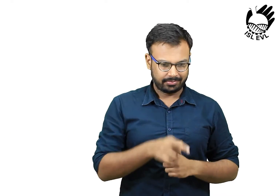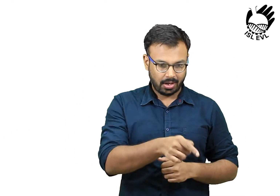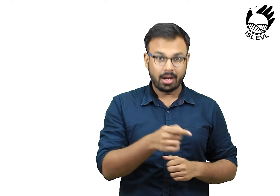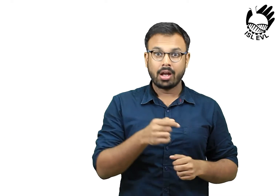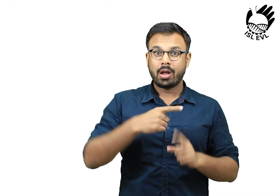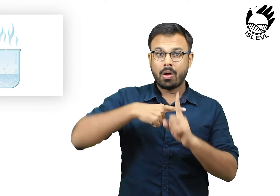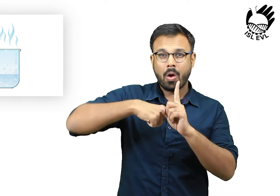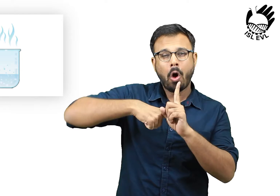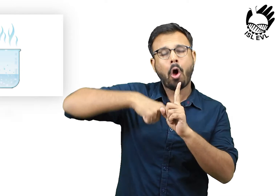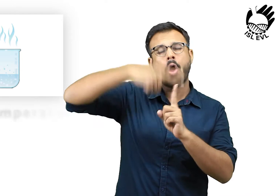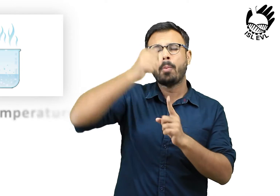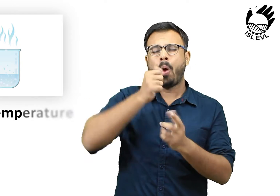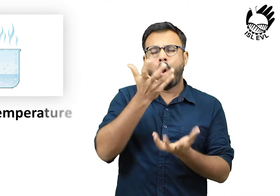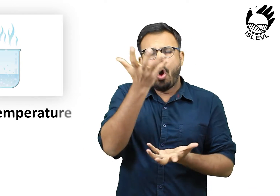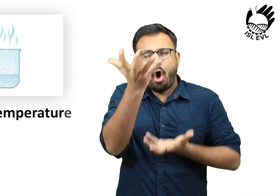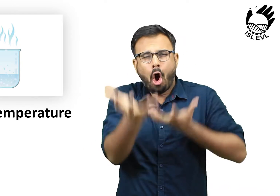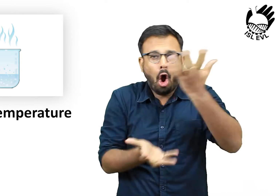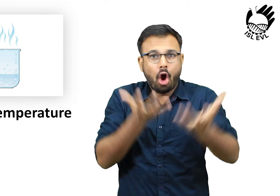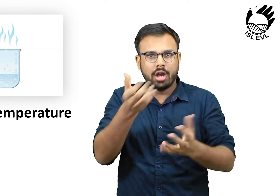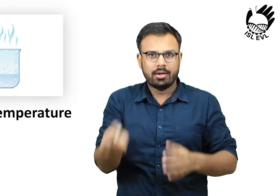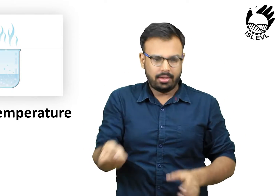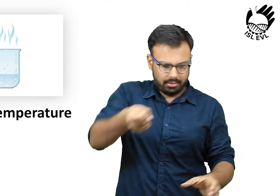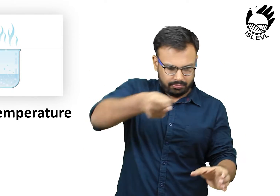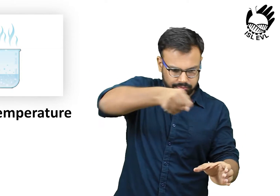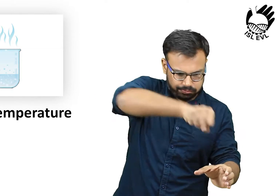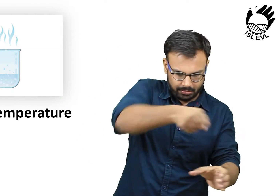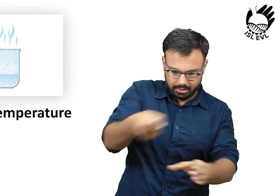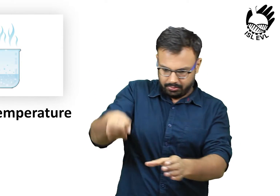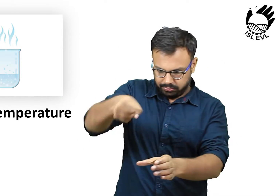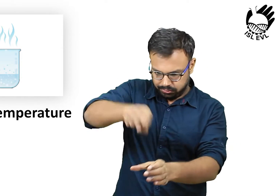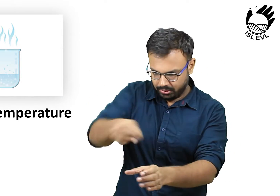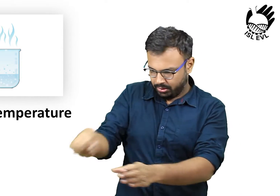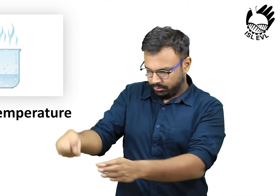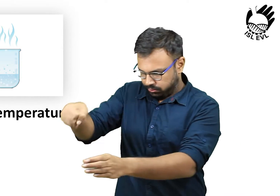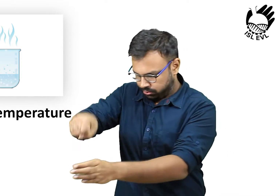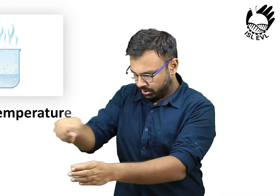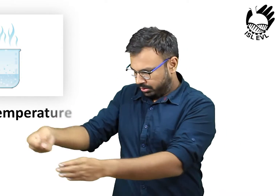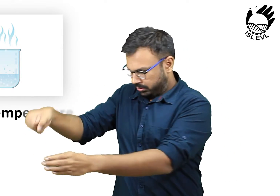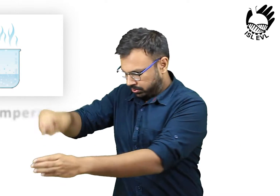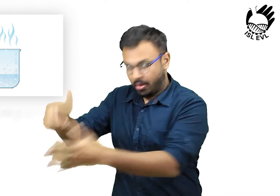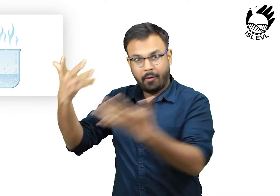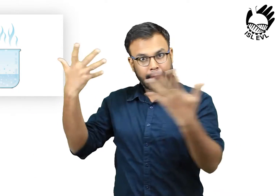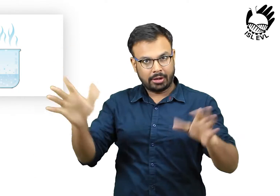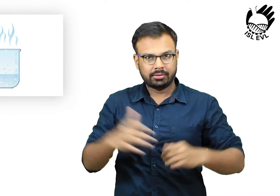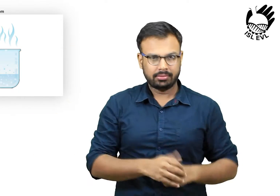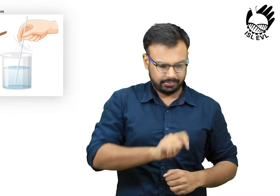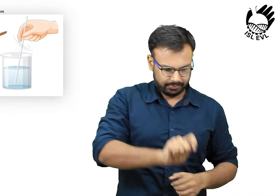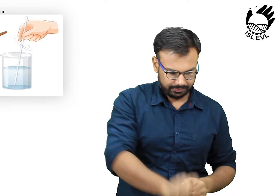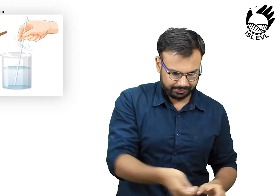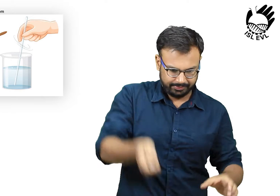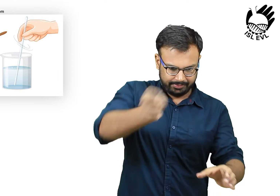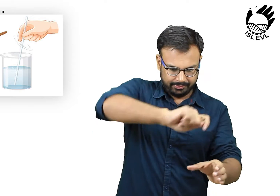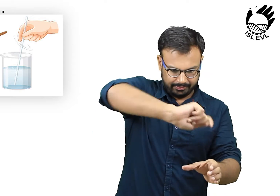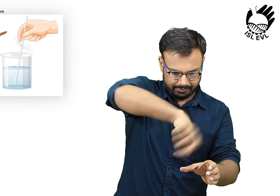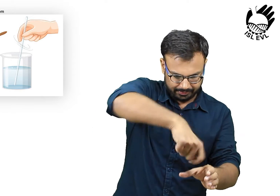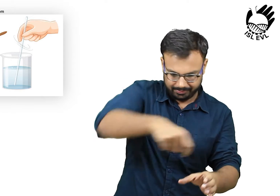And we have seen that the 5 samples such as table salt, sugar, Epsom salts, alum and potassium nitrate,